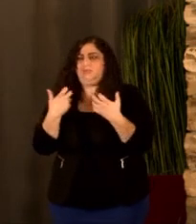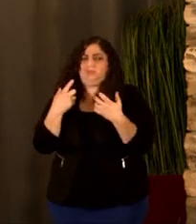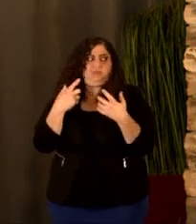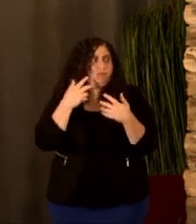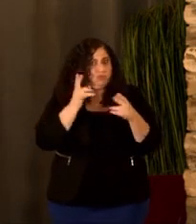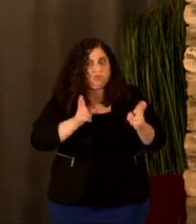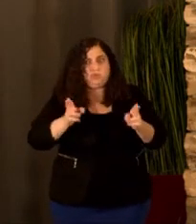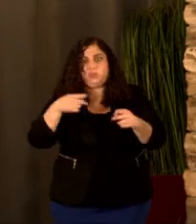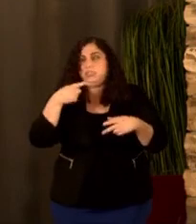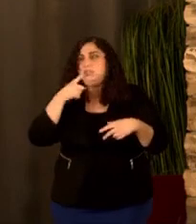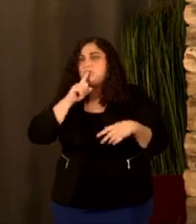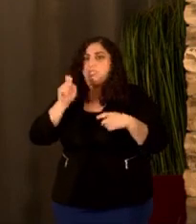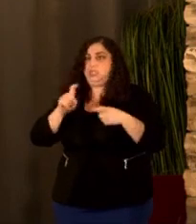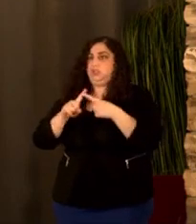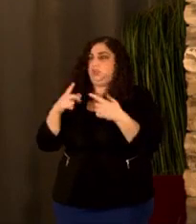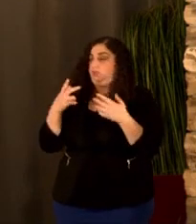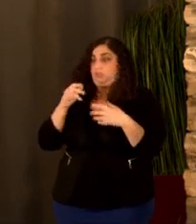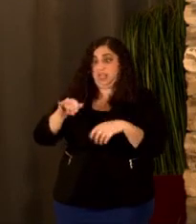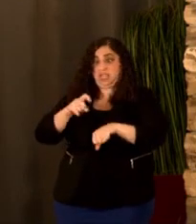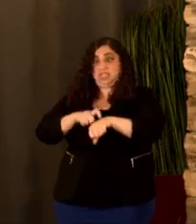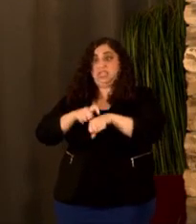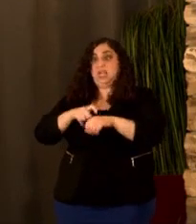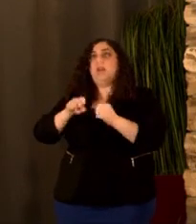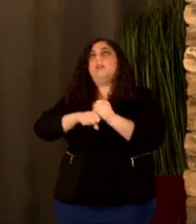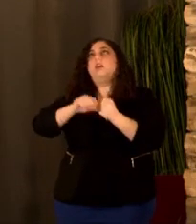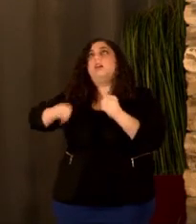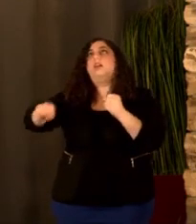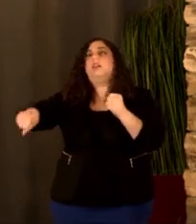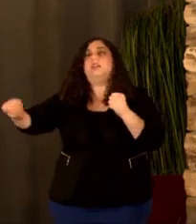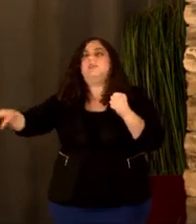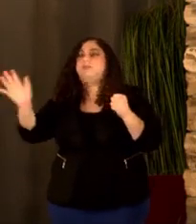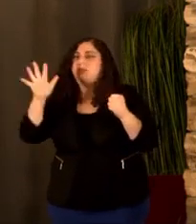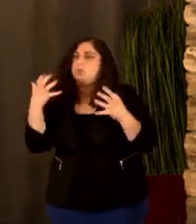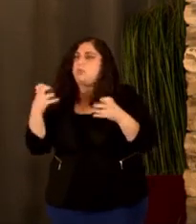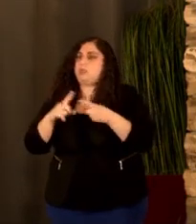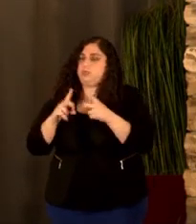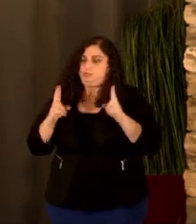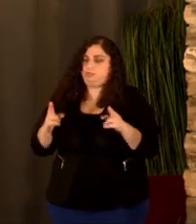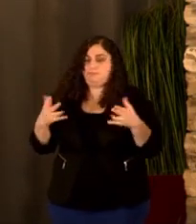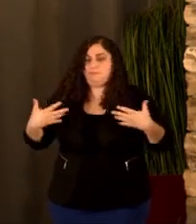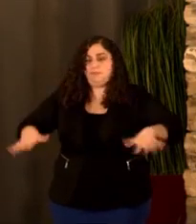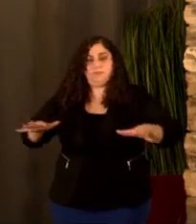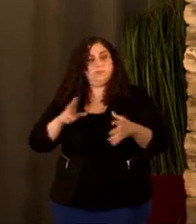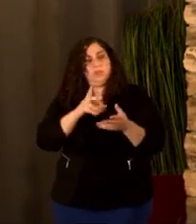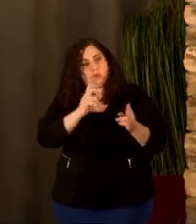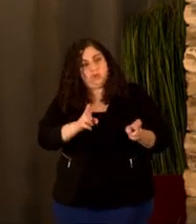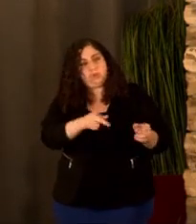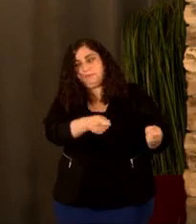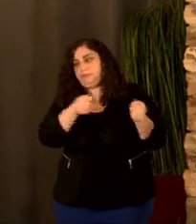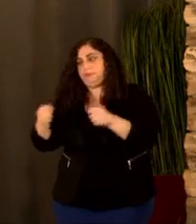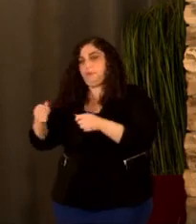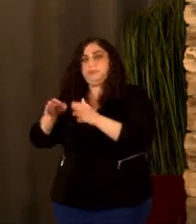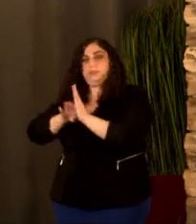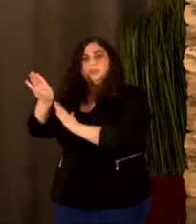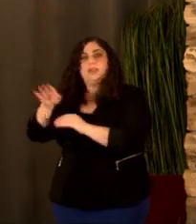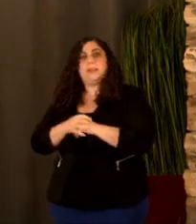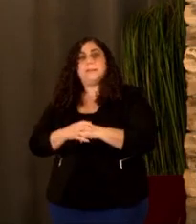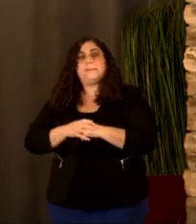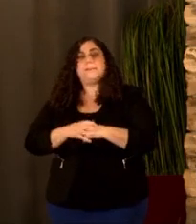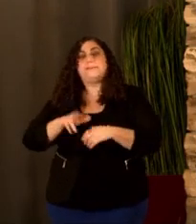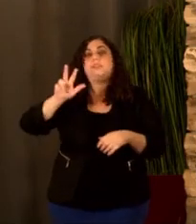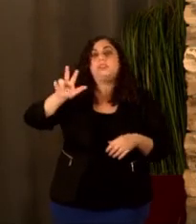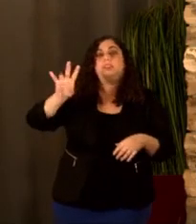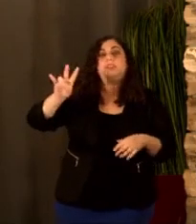relates to the specifics on family homelessness, we estimate there's roughly 37,000 individuals, families,